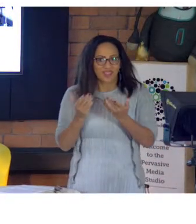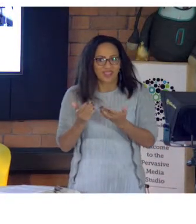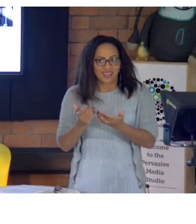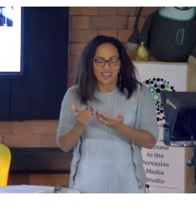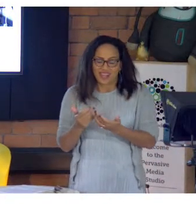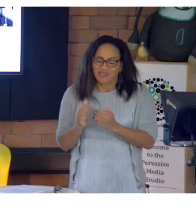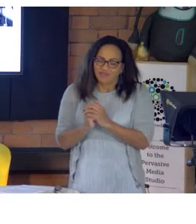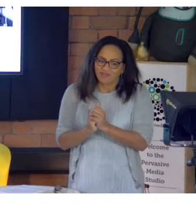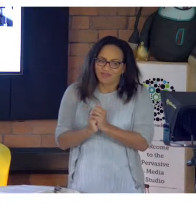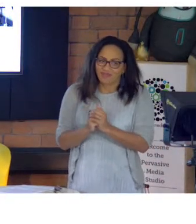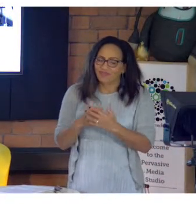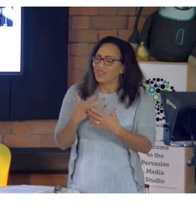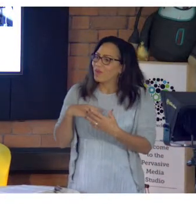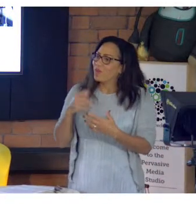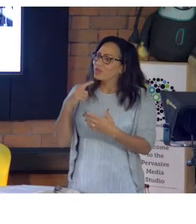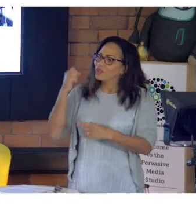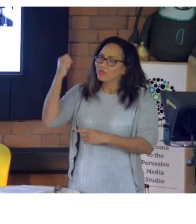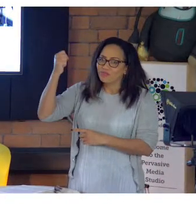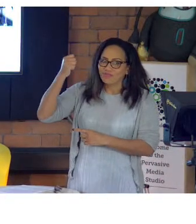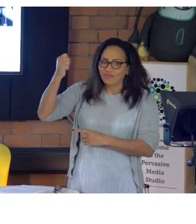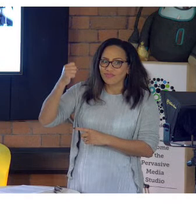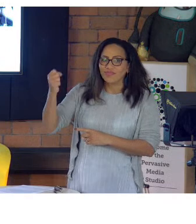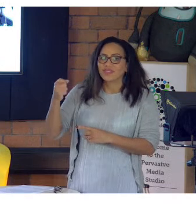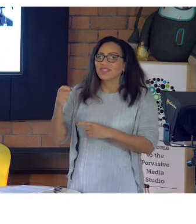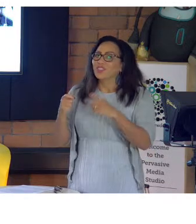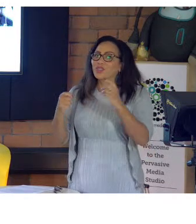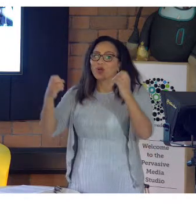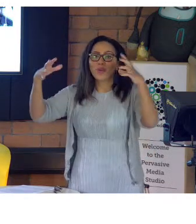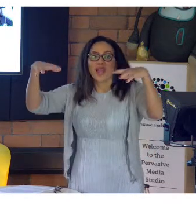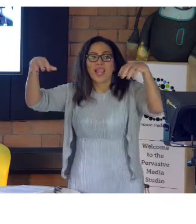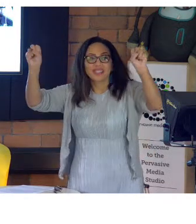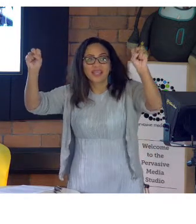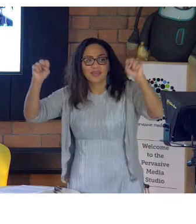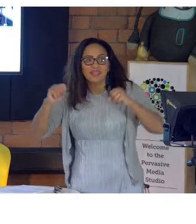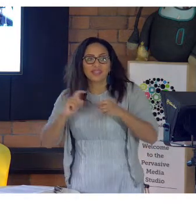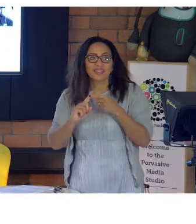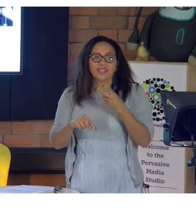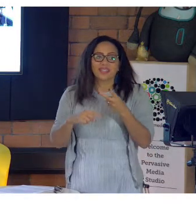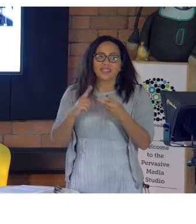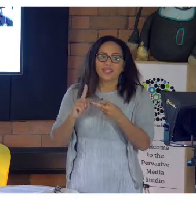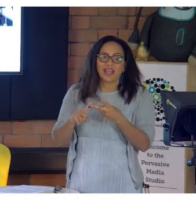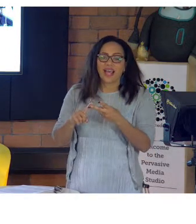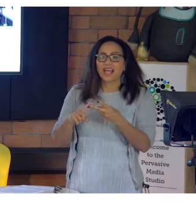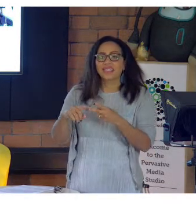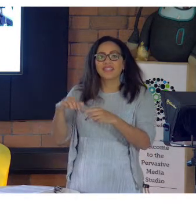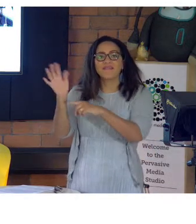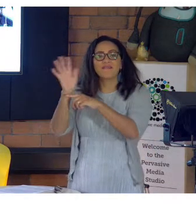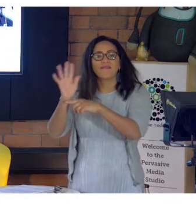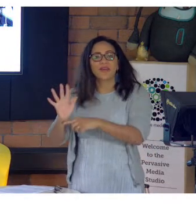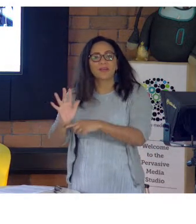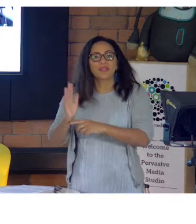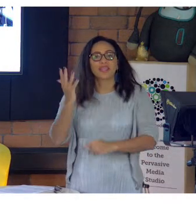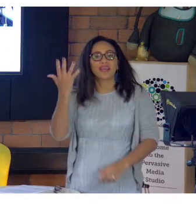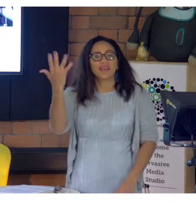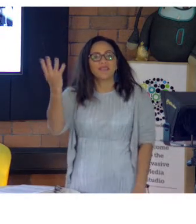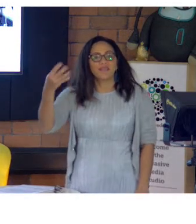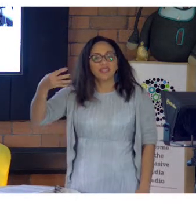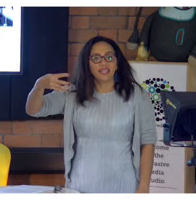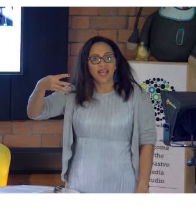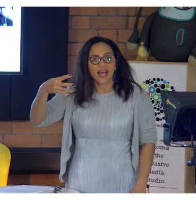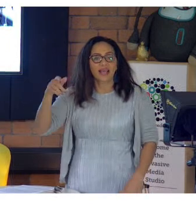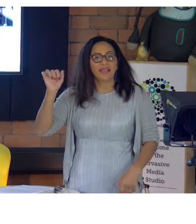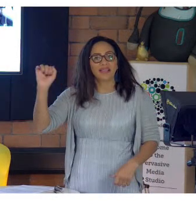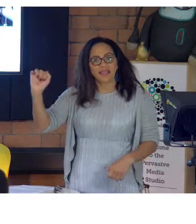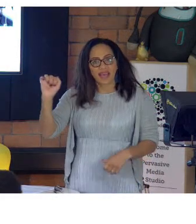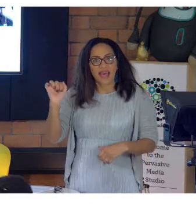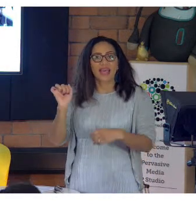wanted to give a shout out as well to Lights Off and Films 59, who worked on the post-production of this short